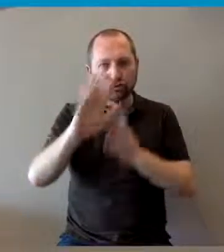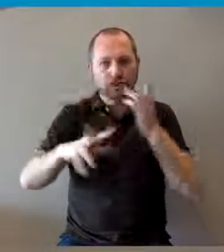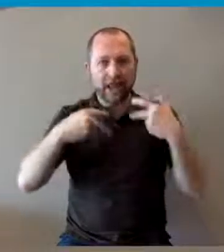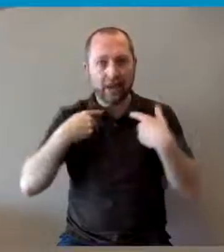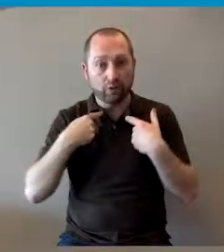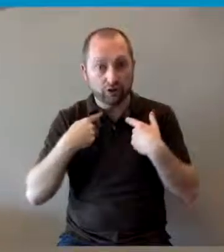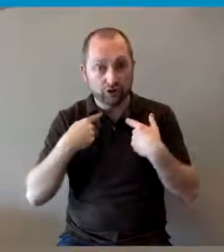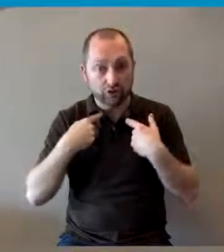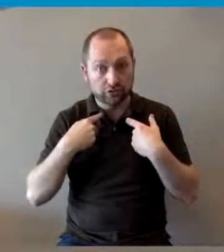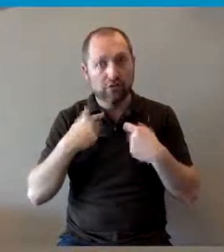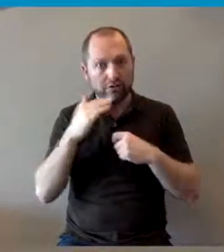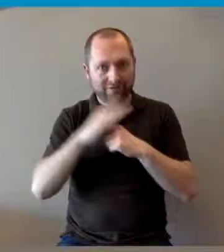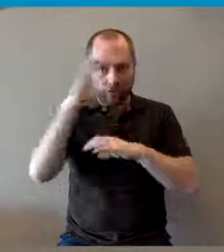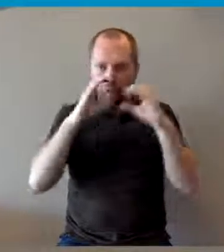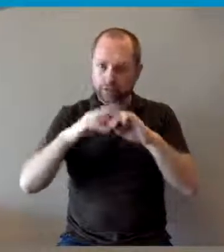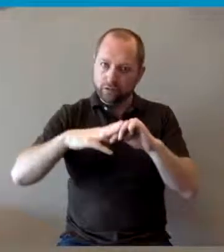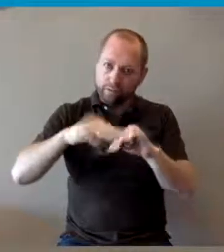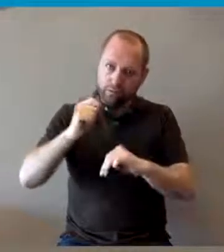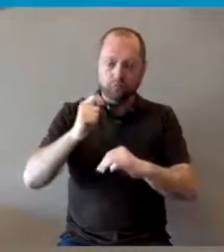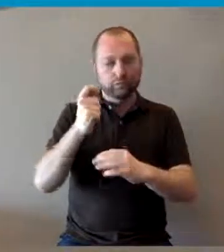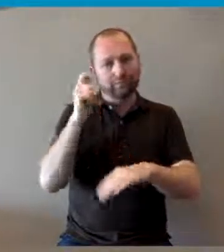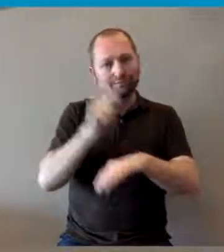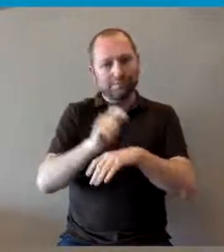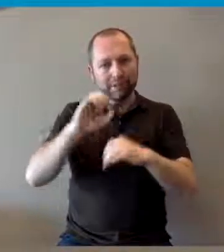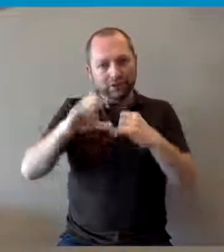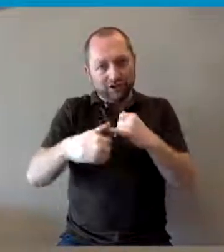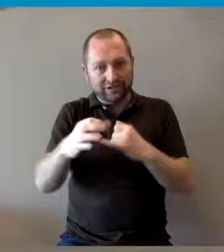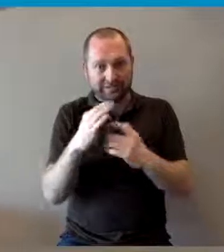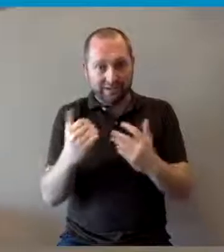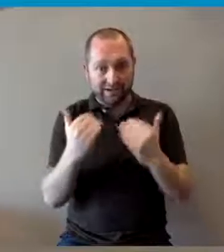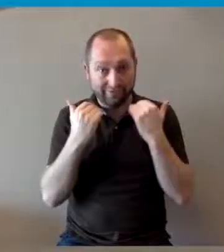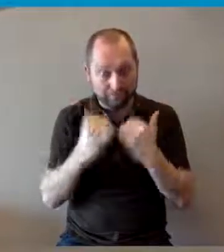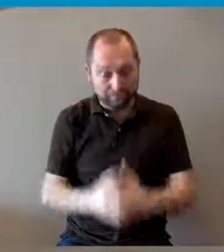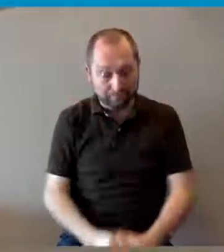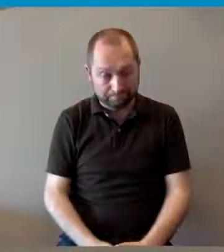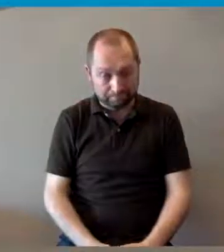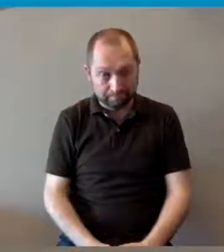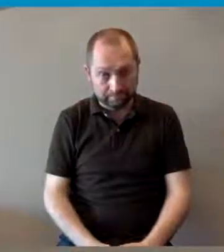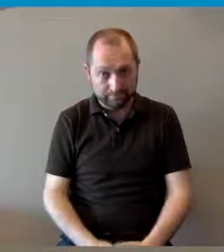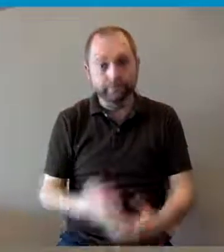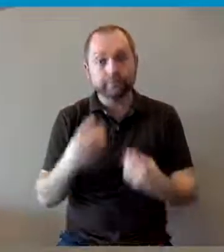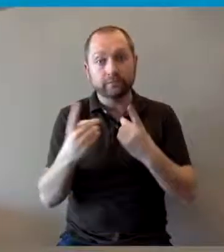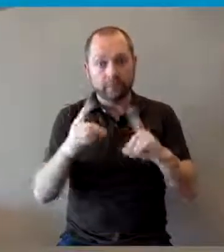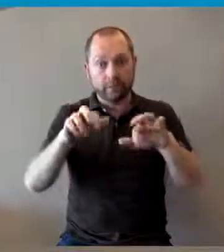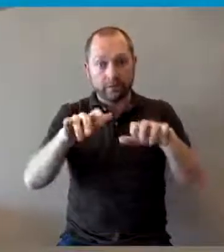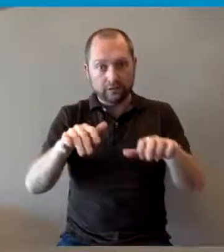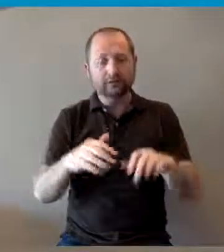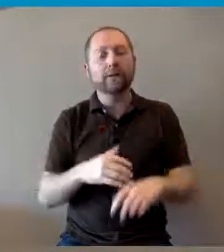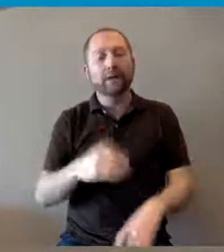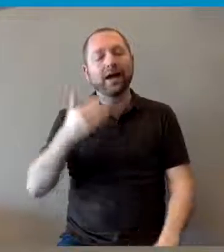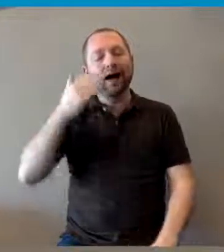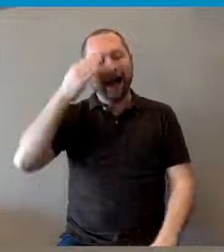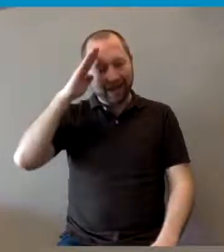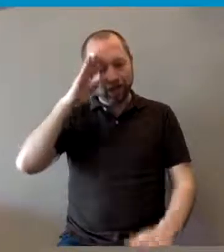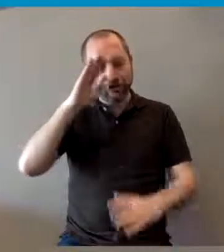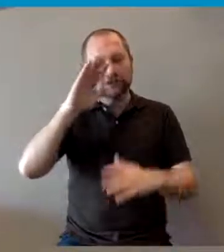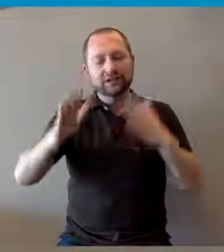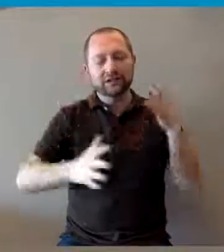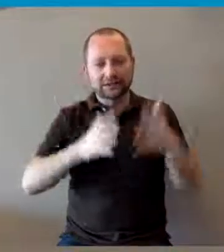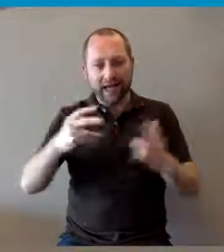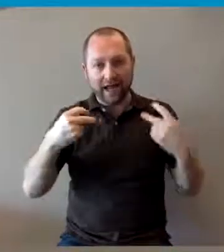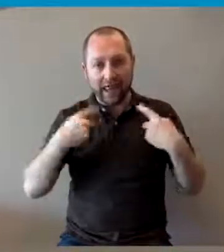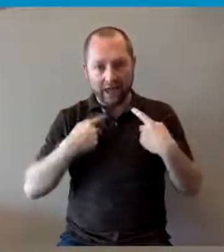Language as search terms in order to retrieve the maximum number of articles. In order to do this, we need to type the phrase Irish Sign